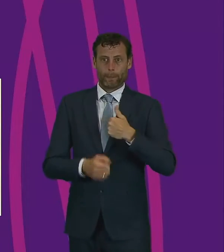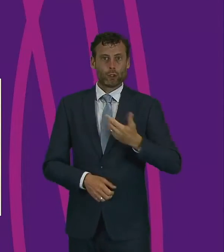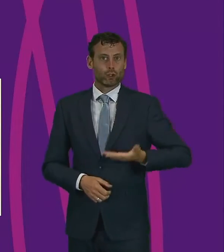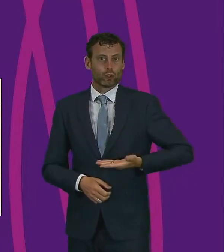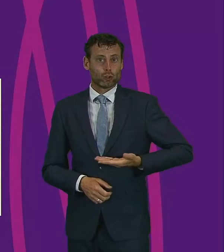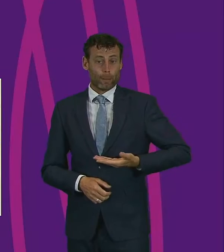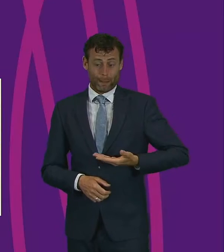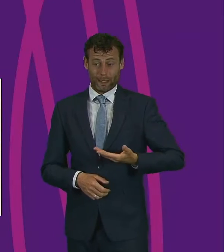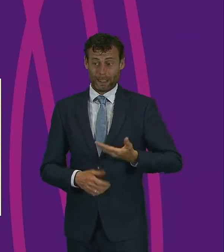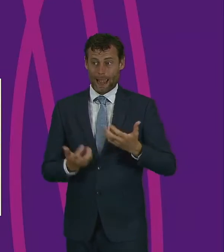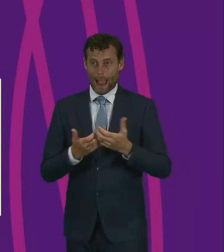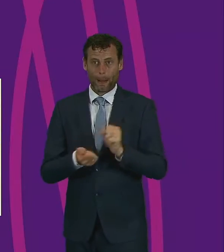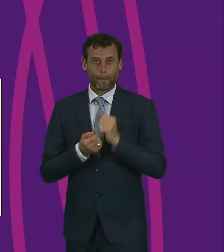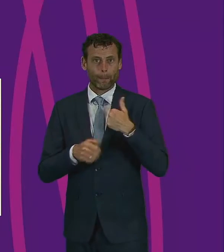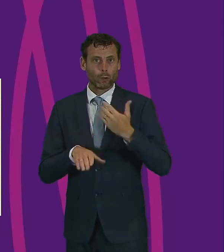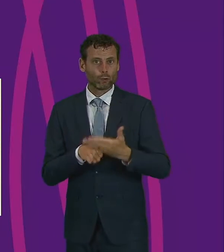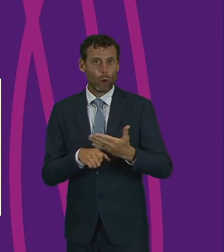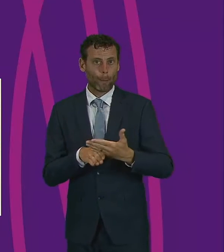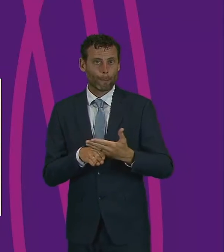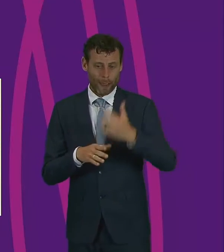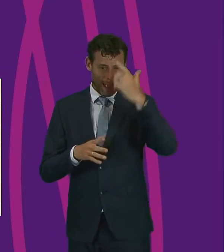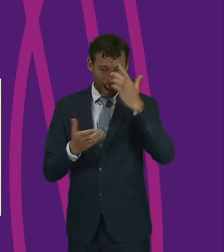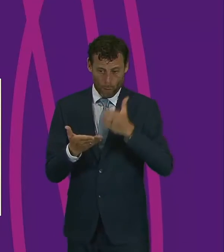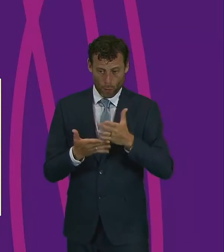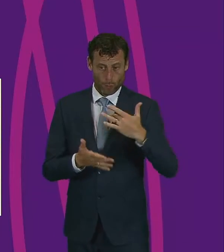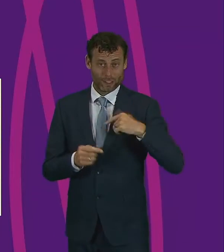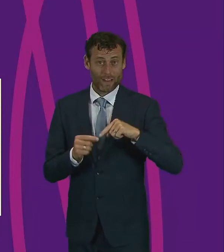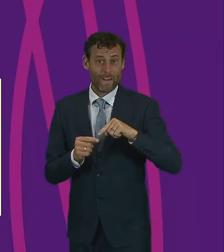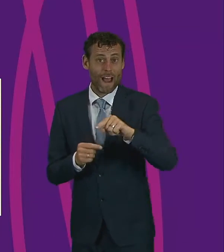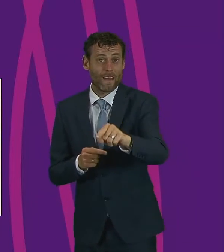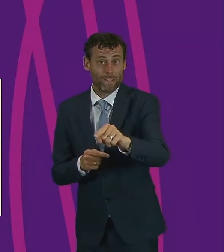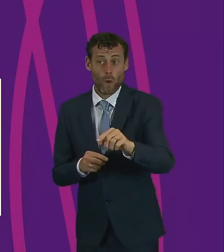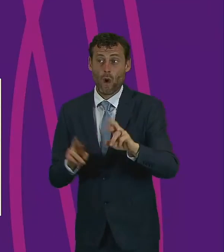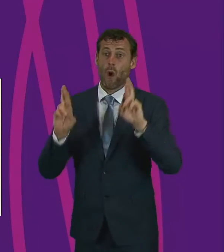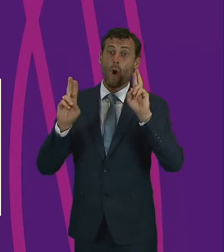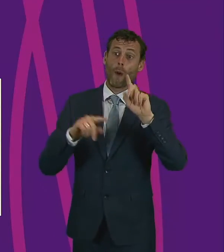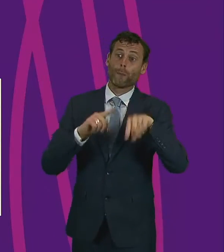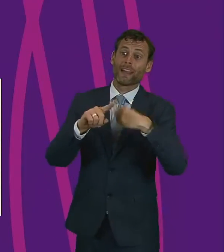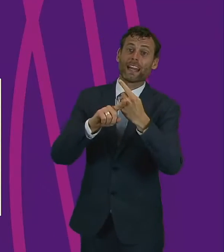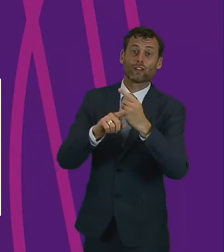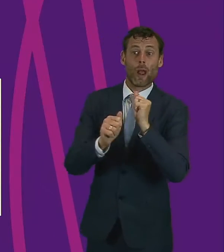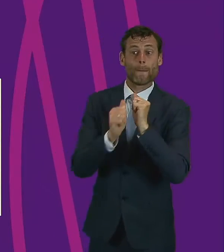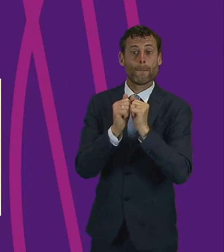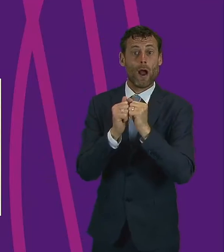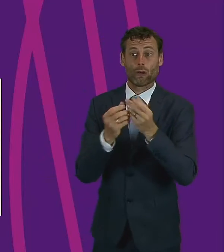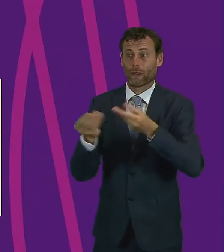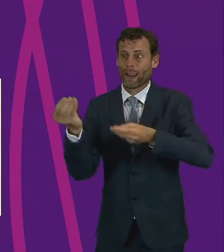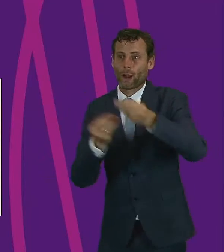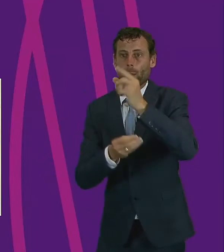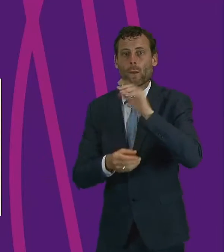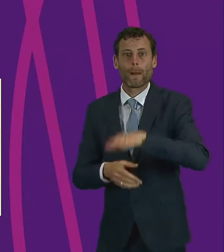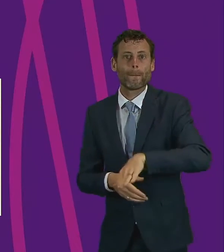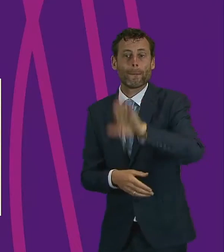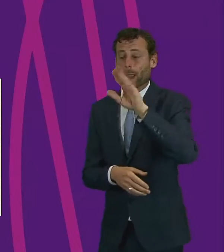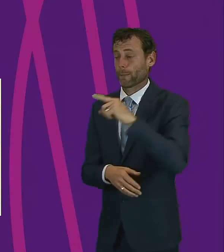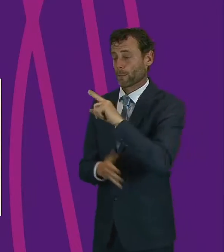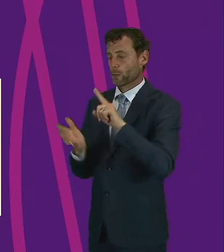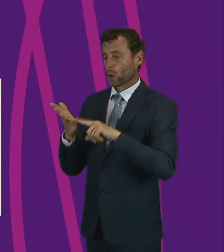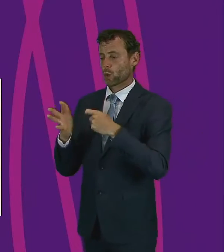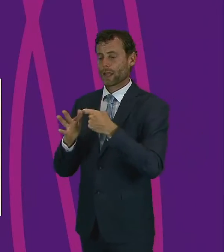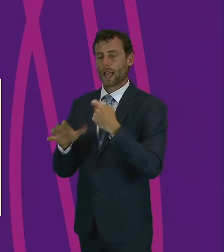of, and most are trying to survive until March in the hope that the market picks up then. The UK government job furlough scheme has